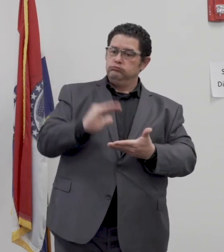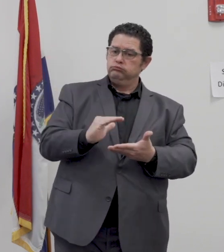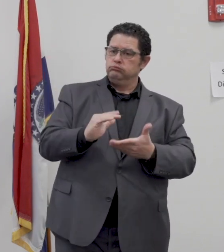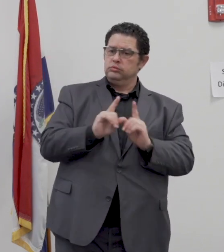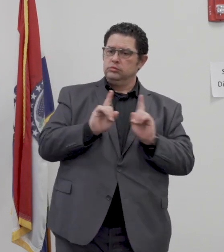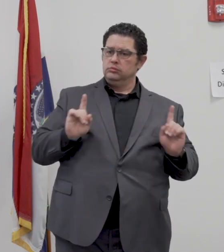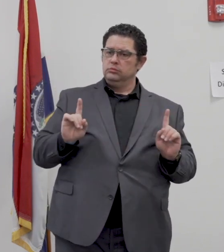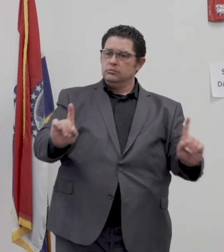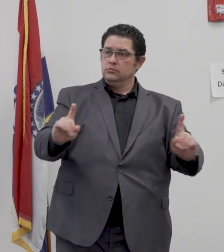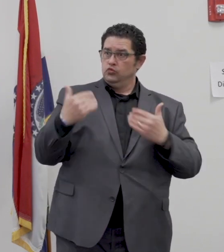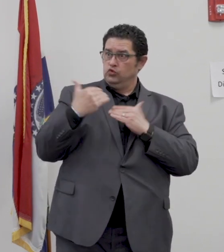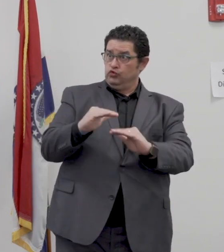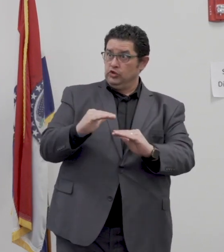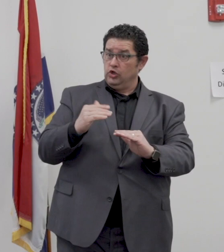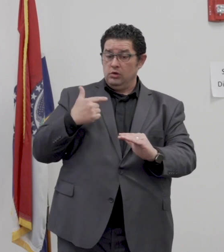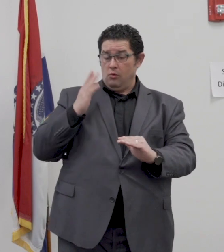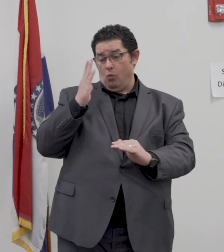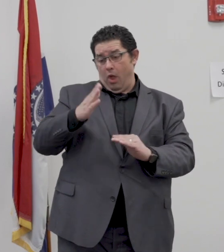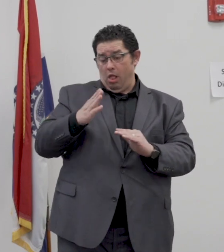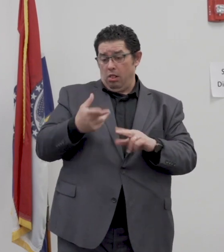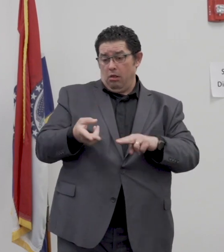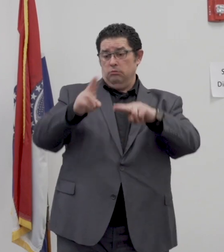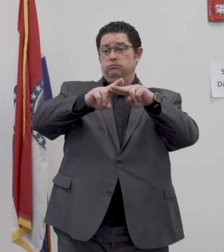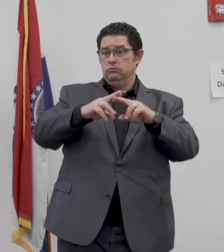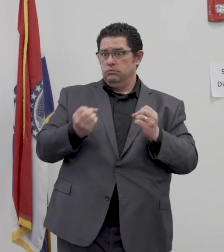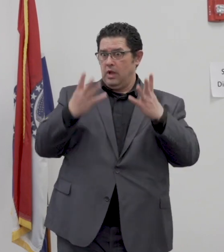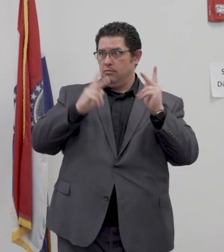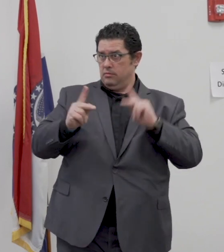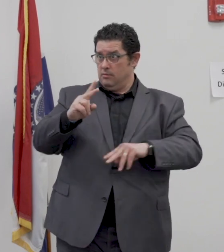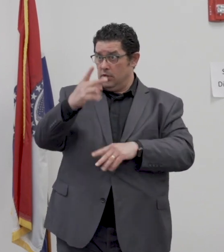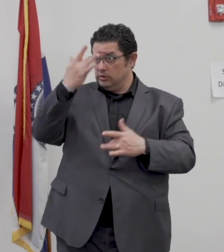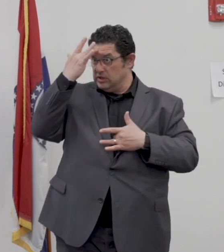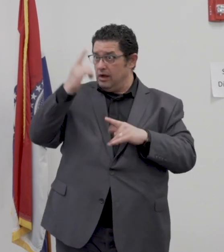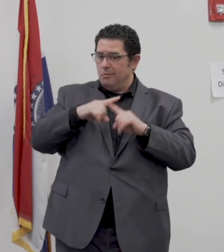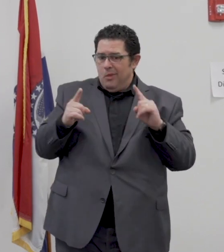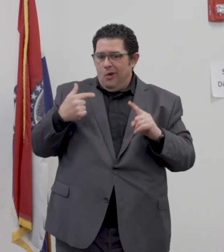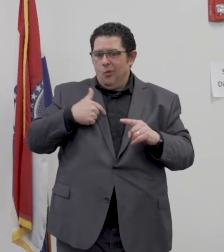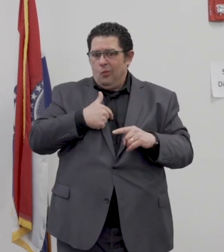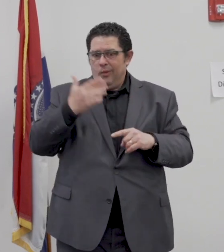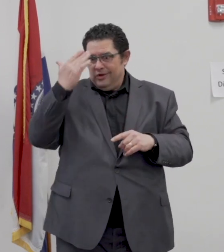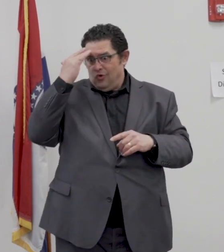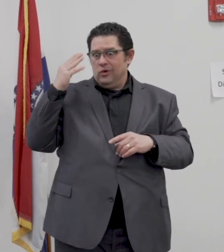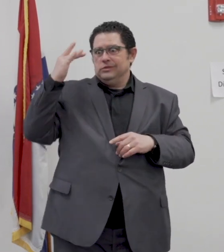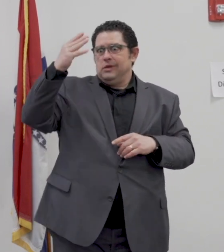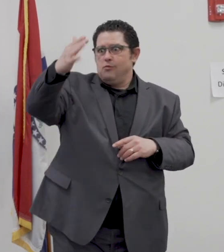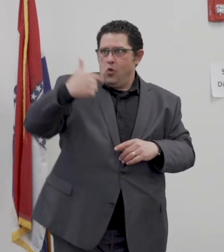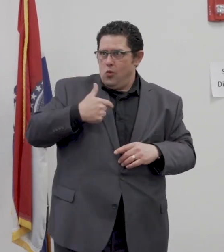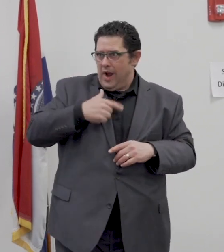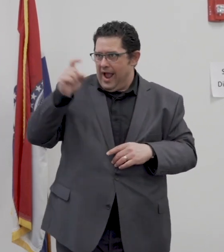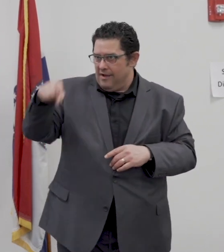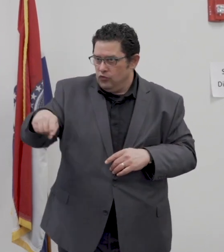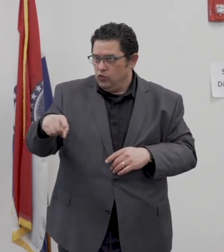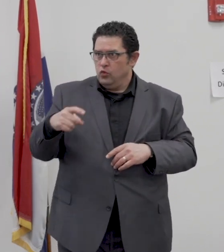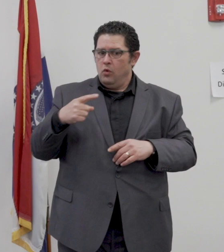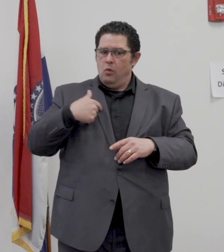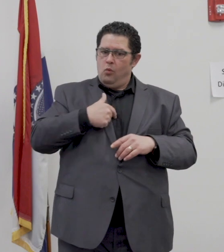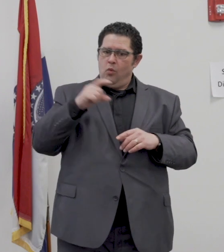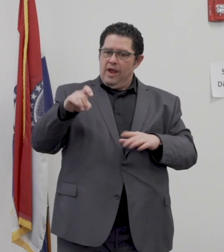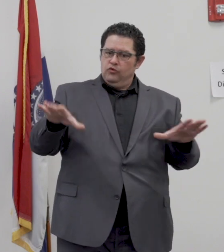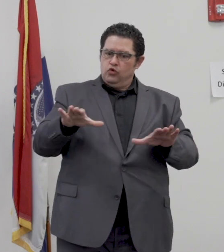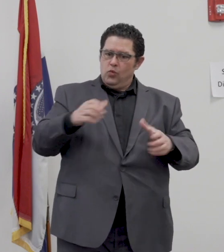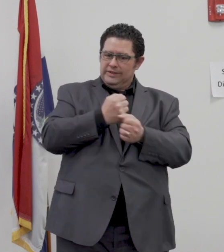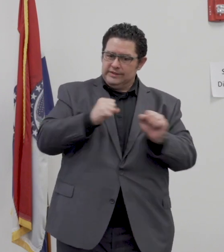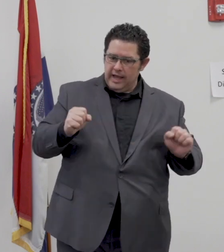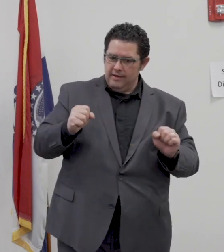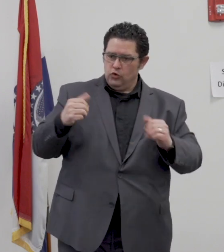ease our social distancing restrictions, but we also know that at some point we have to do that. We have to do that when it's safe and when it's responsible and when it's